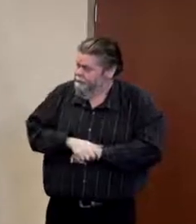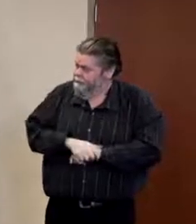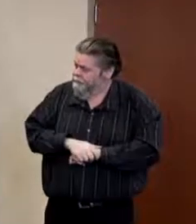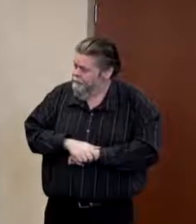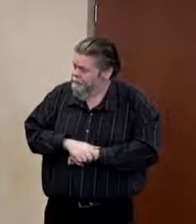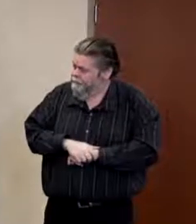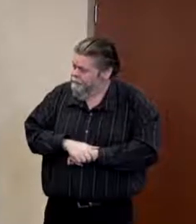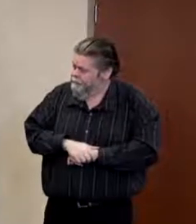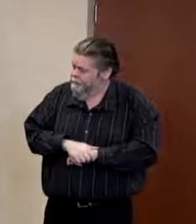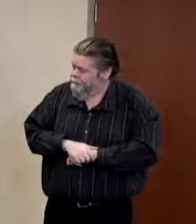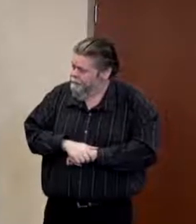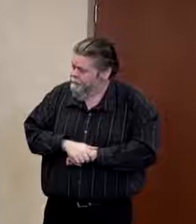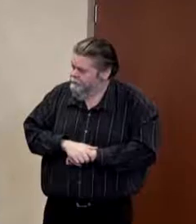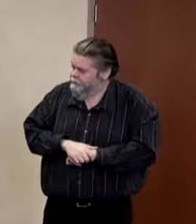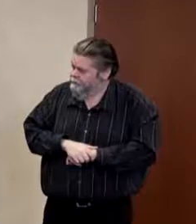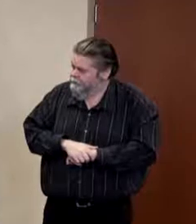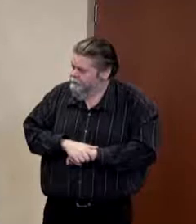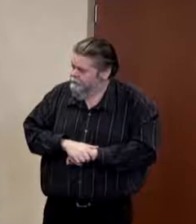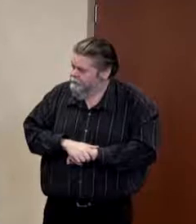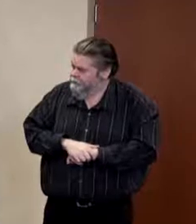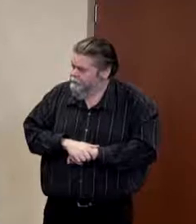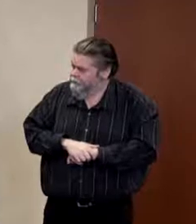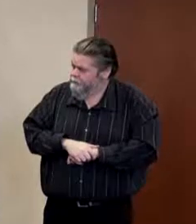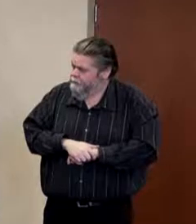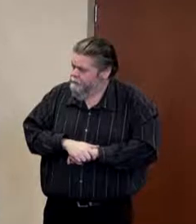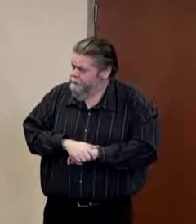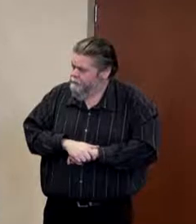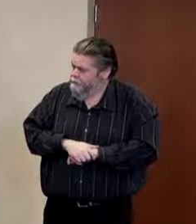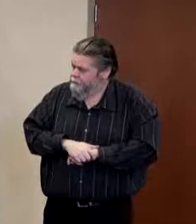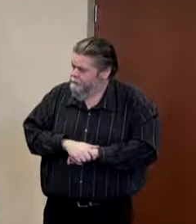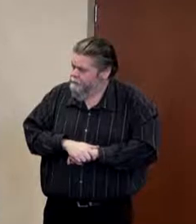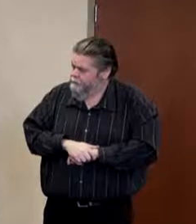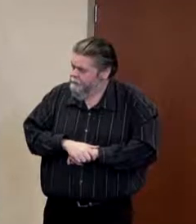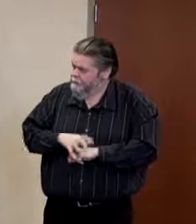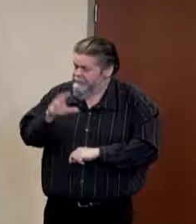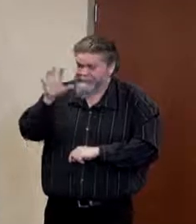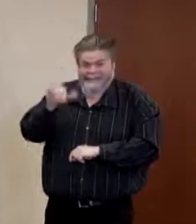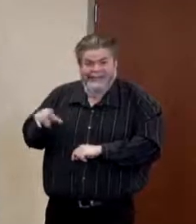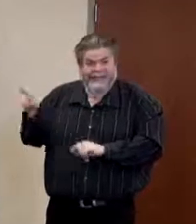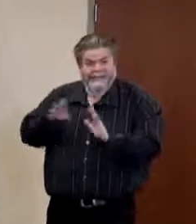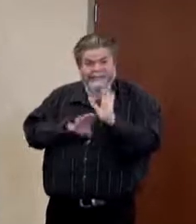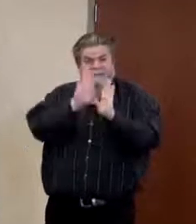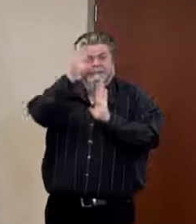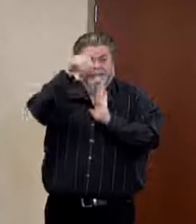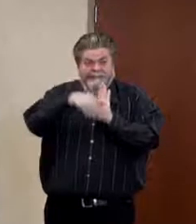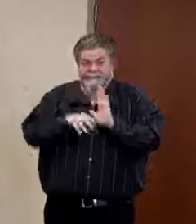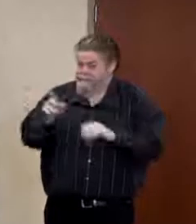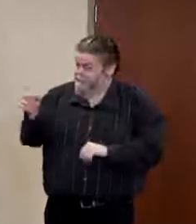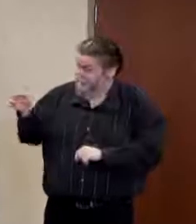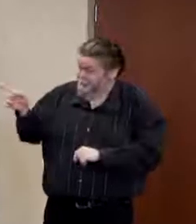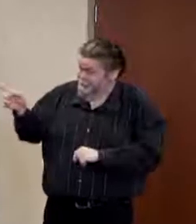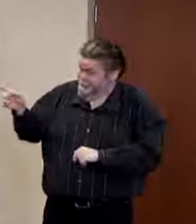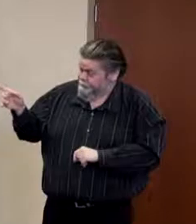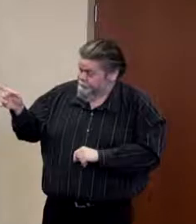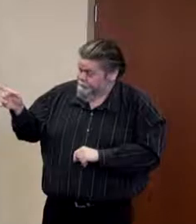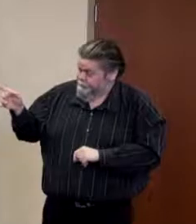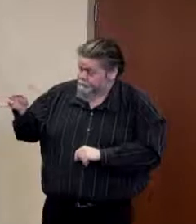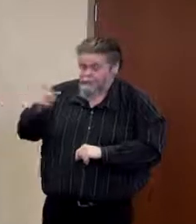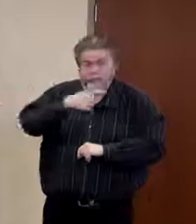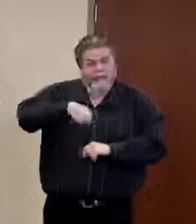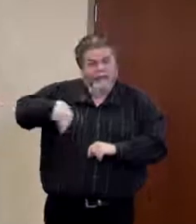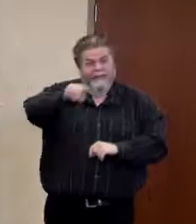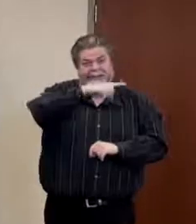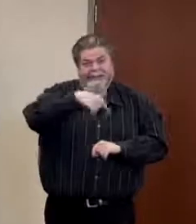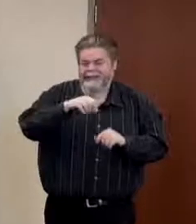let's see, I'm going to go to here, and I'm going to go to here. How can we as a